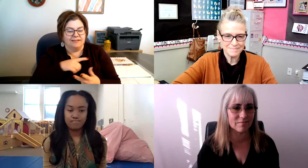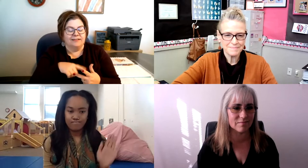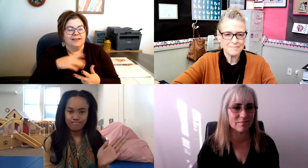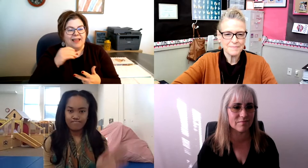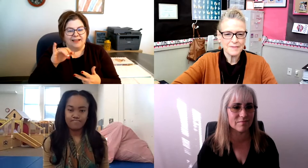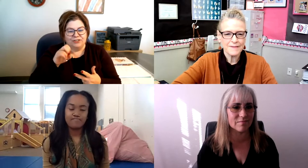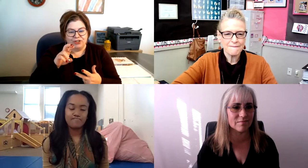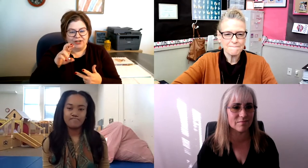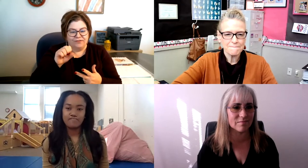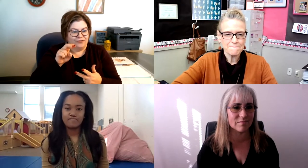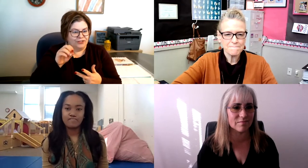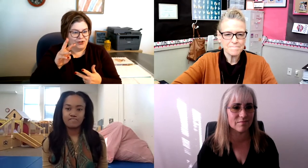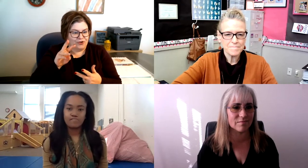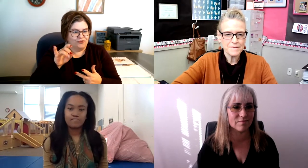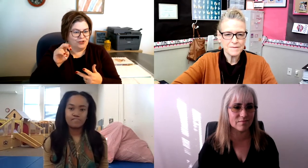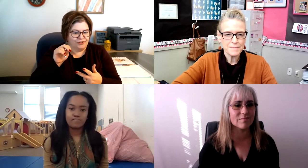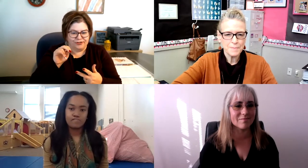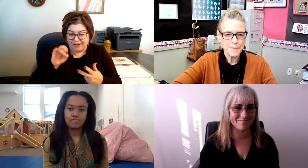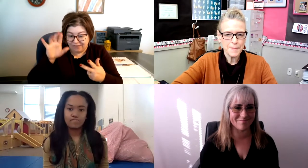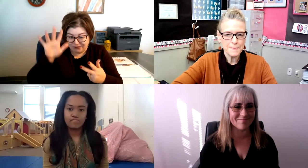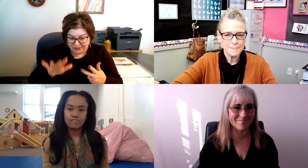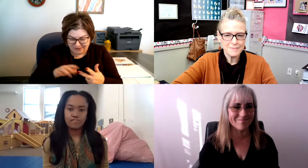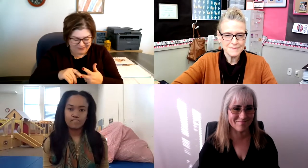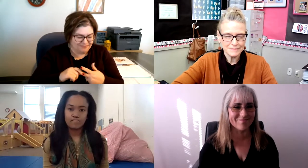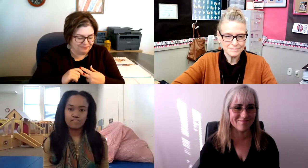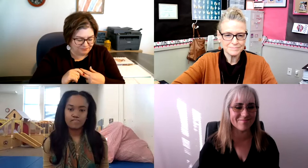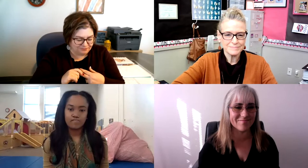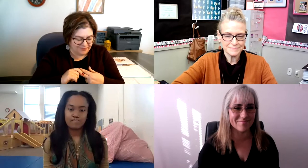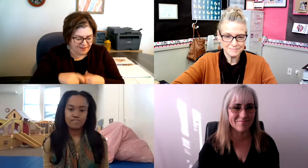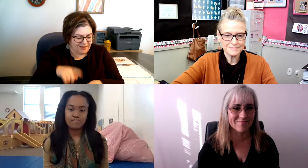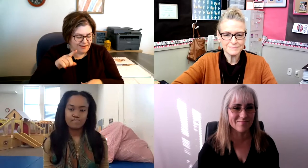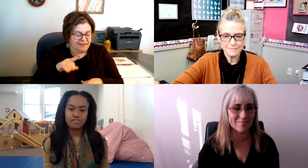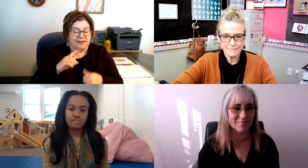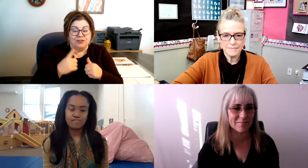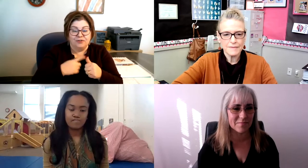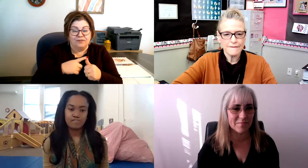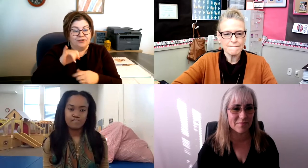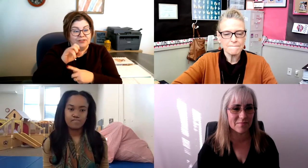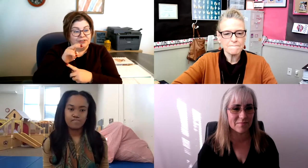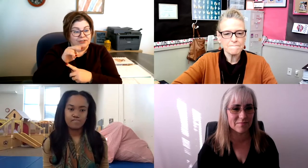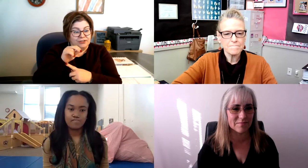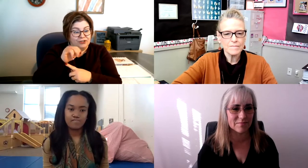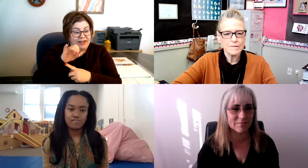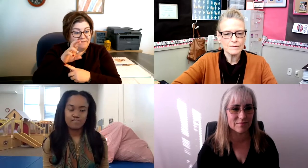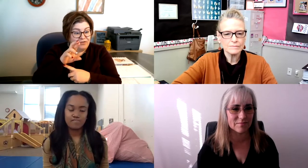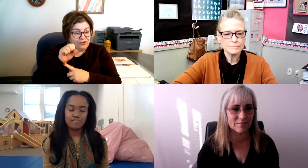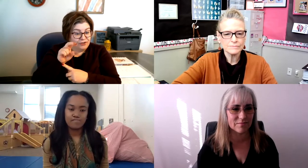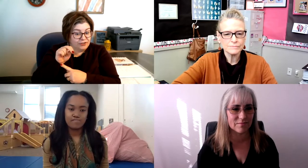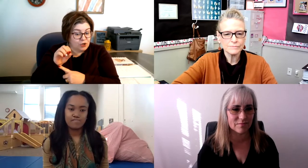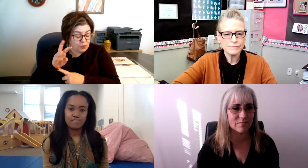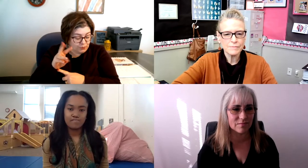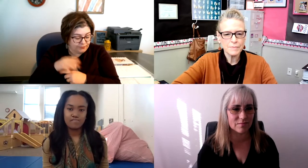Devana, and we have, I'm sorry, I missed the name, Jennifer. So